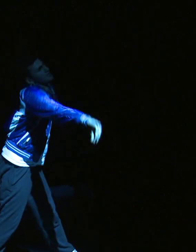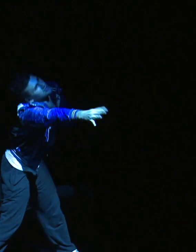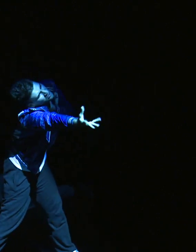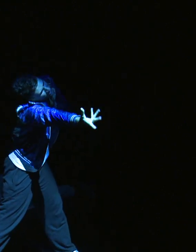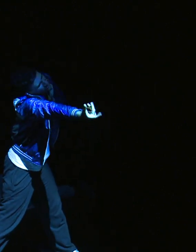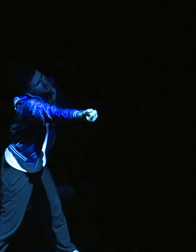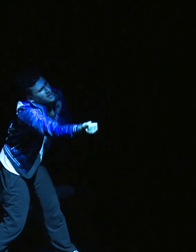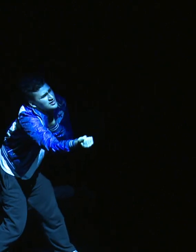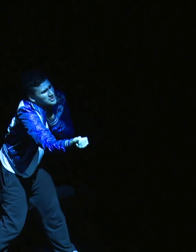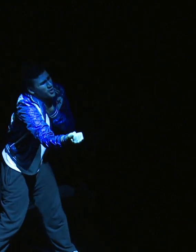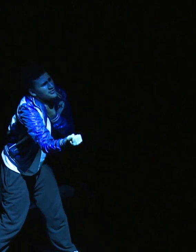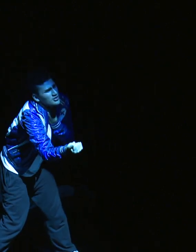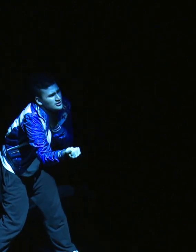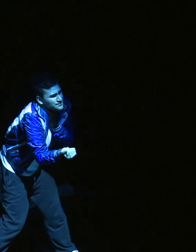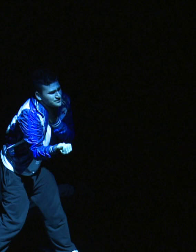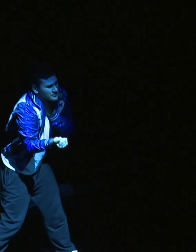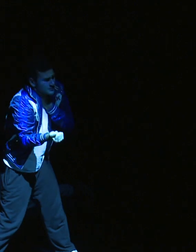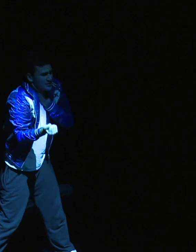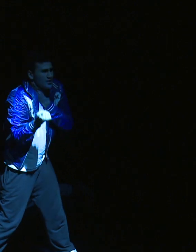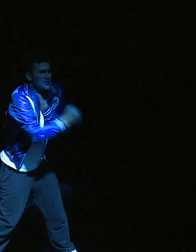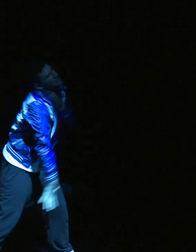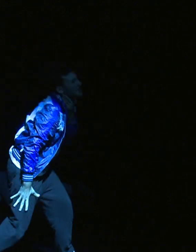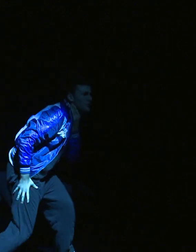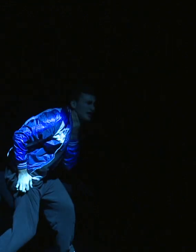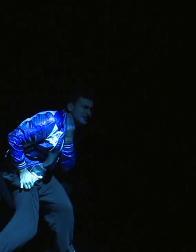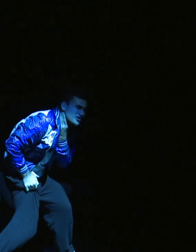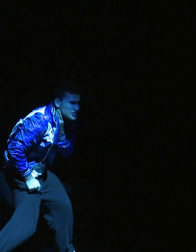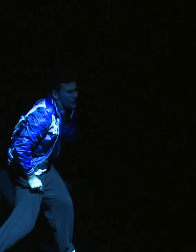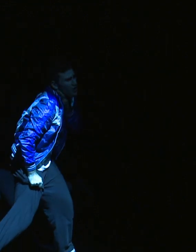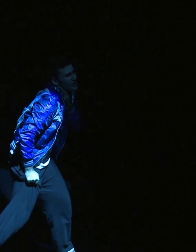I looked into his eyes and wondered if my feet would ever touch the floor again.